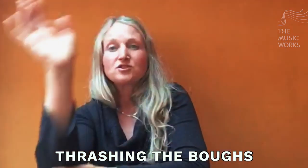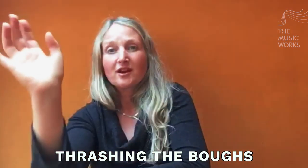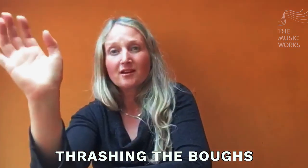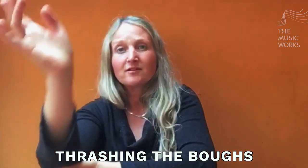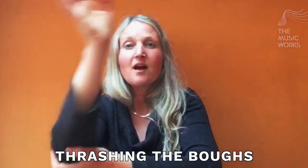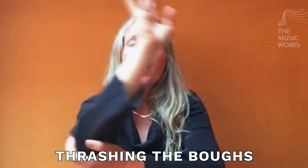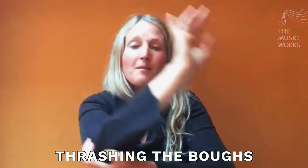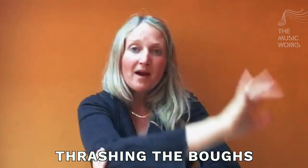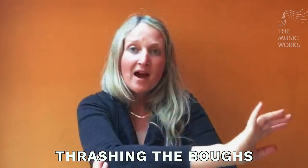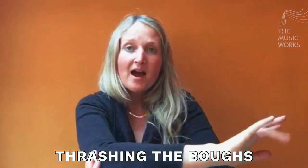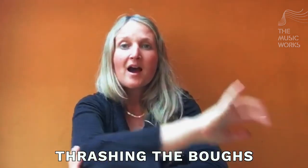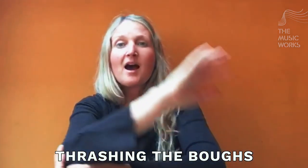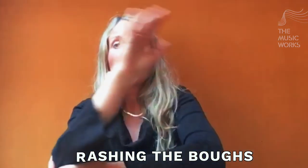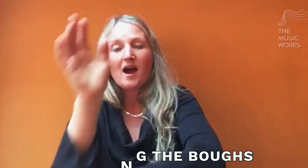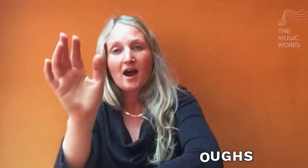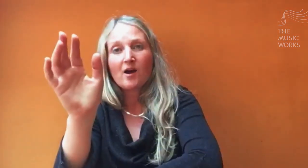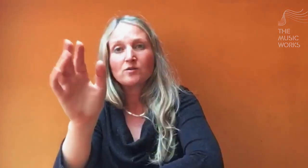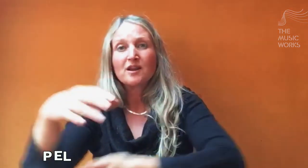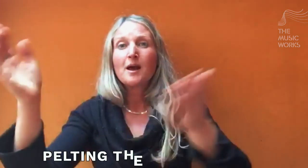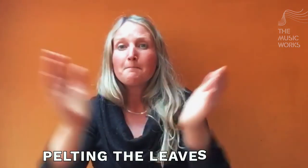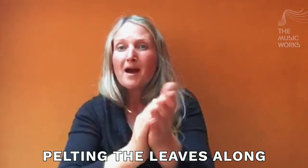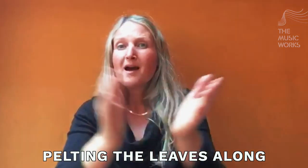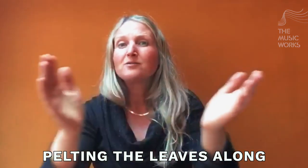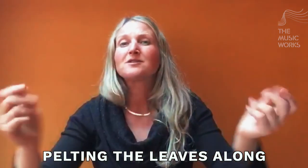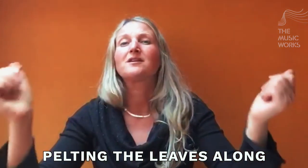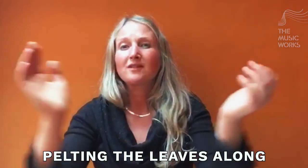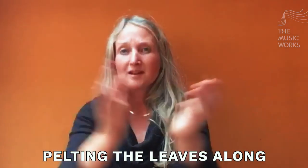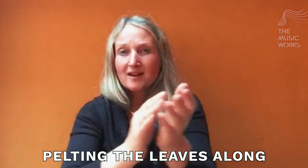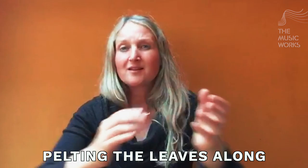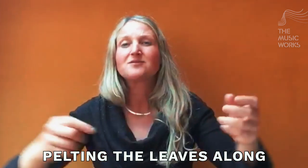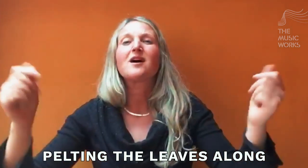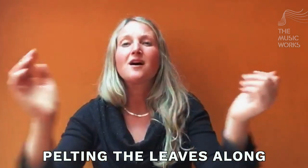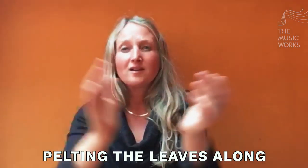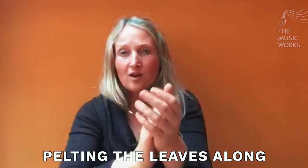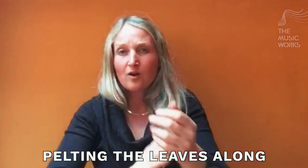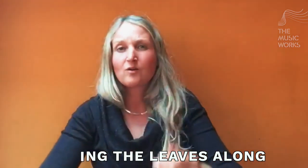Threshing the boughs, pelting the leaves along.